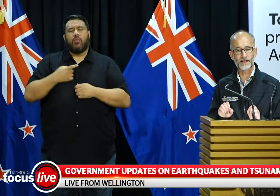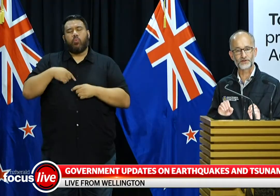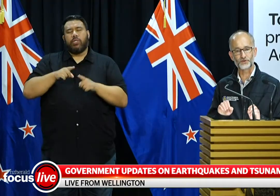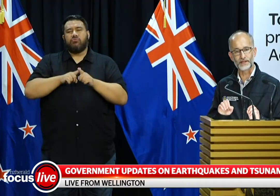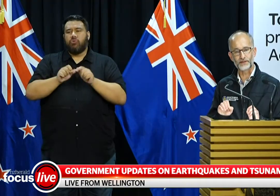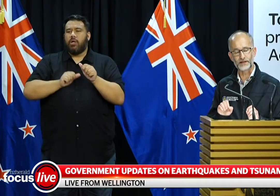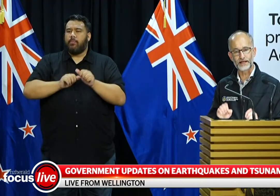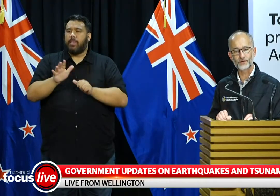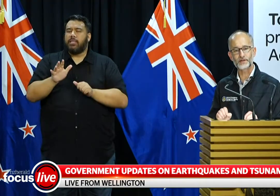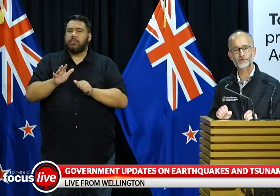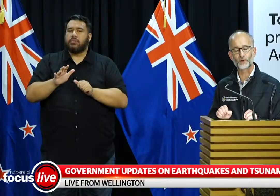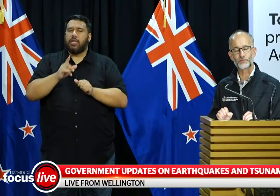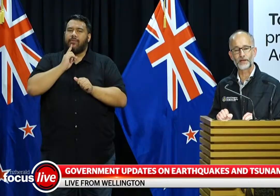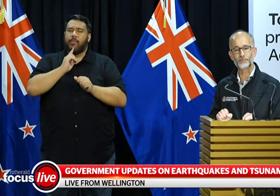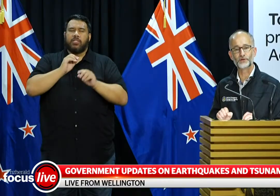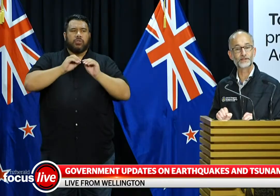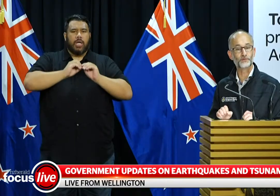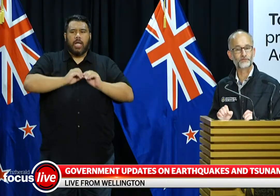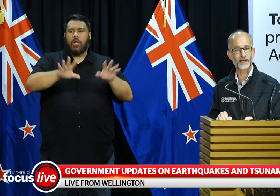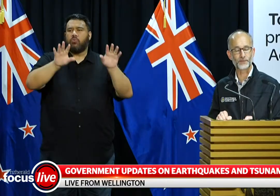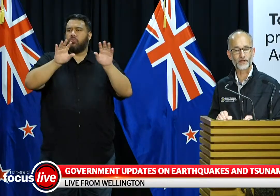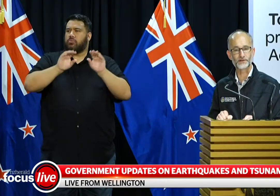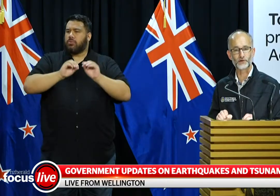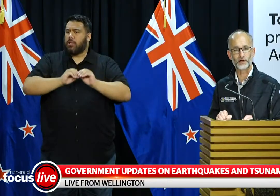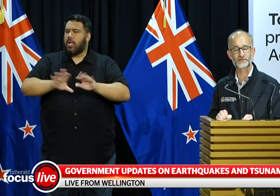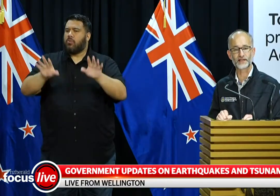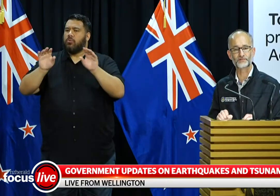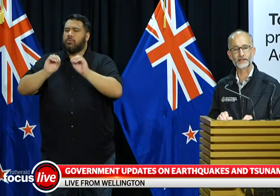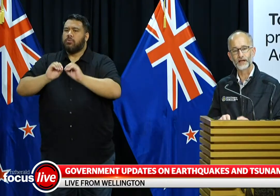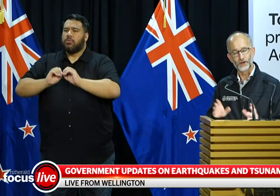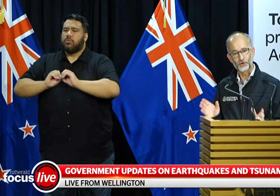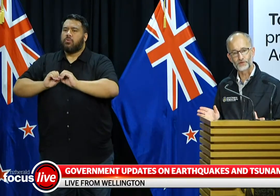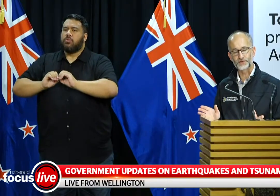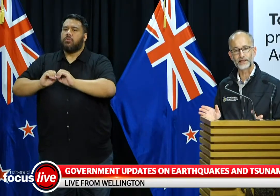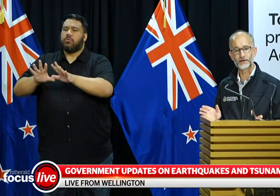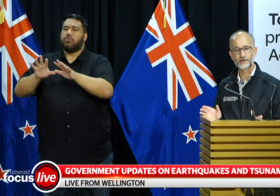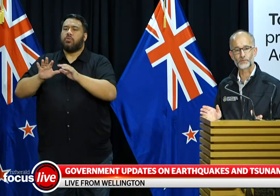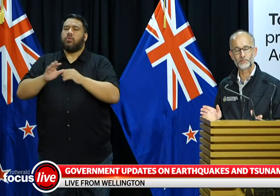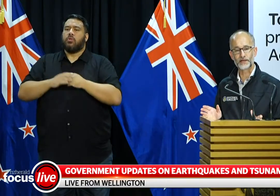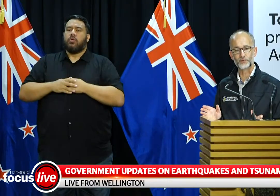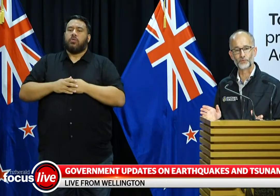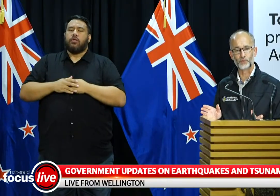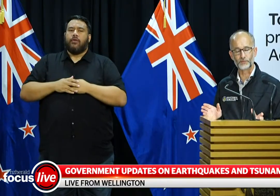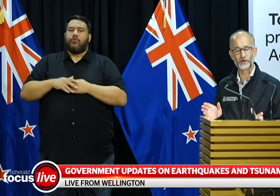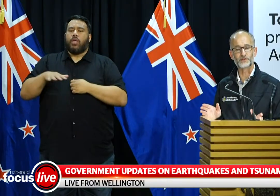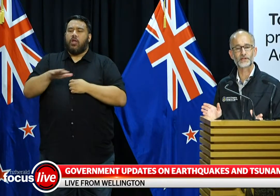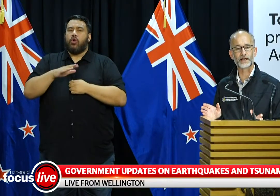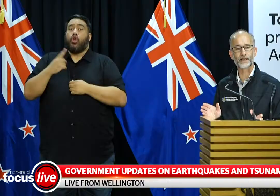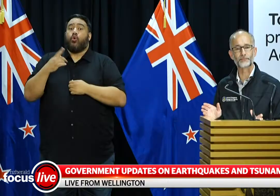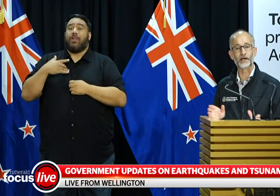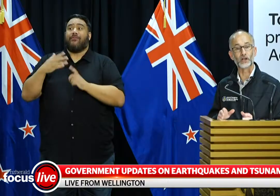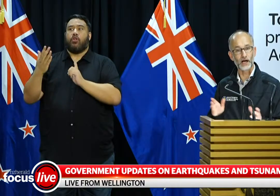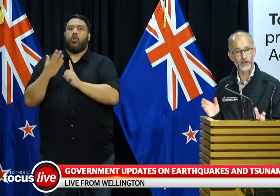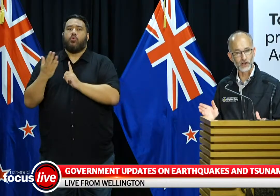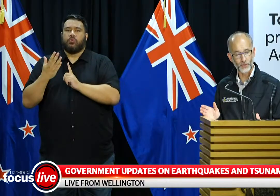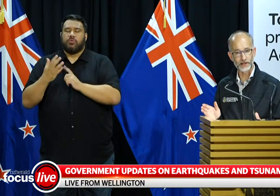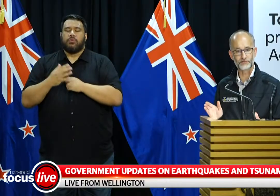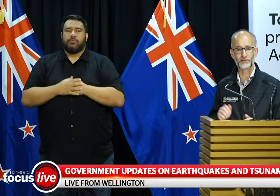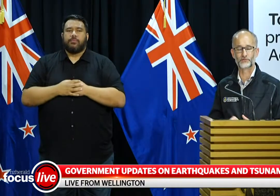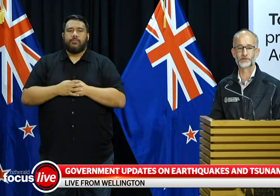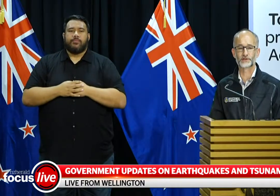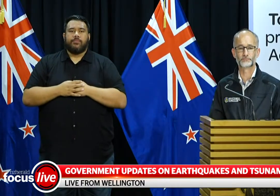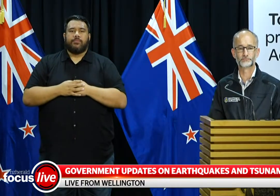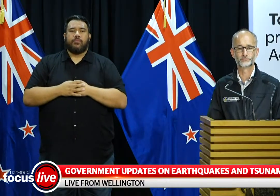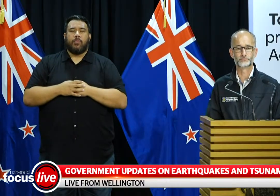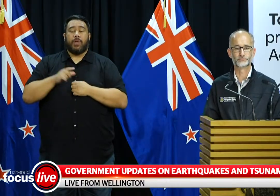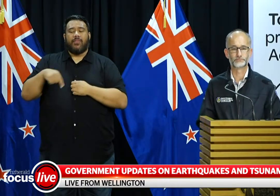to get those out to the areas where people need to evacuate, so life safety, not to the areas where it's a lower